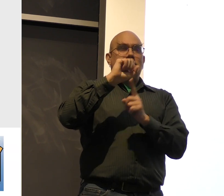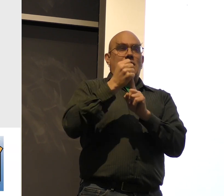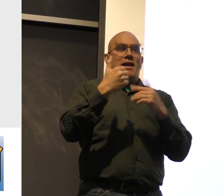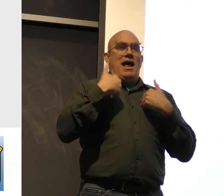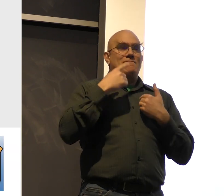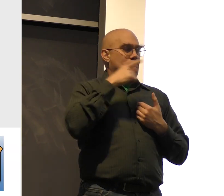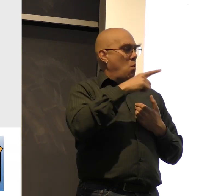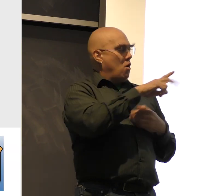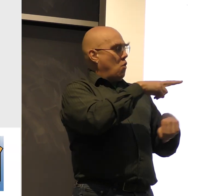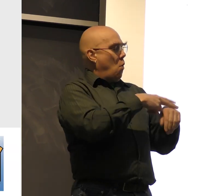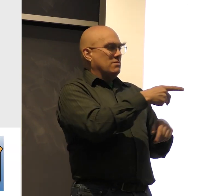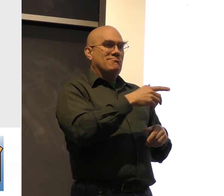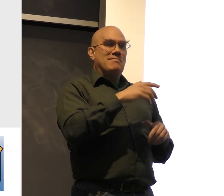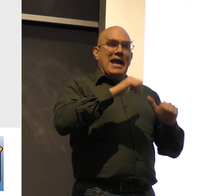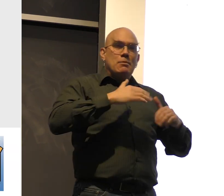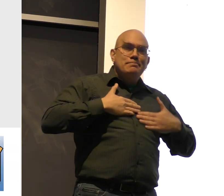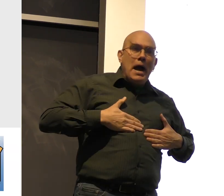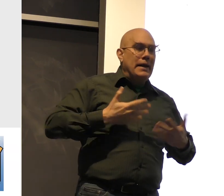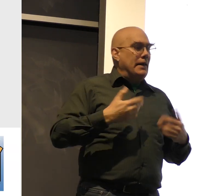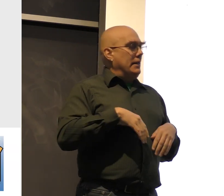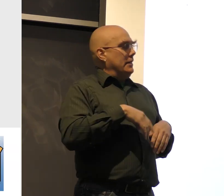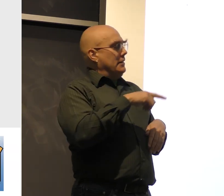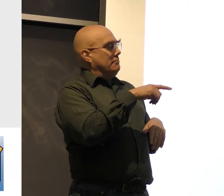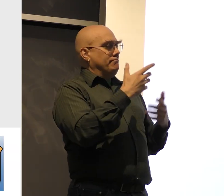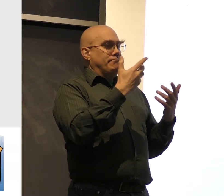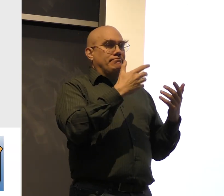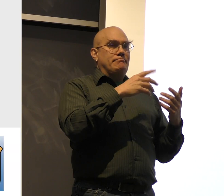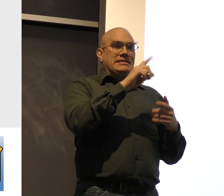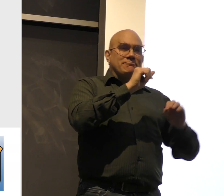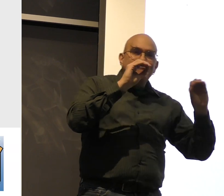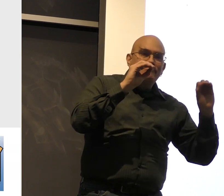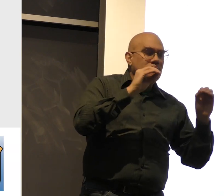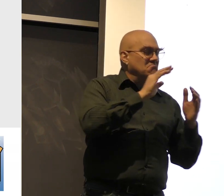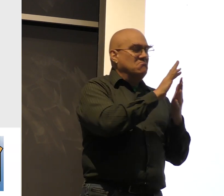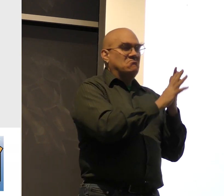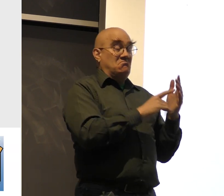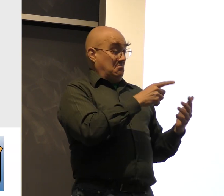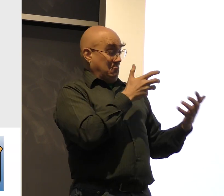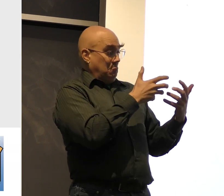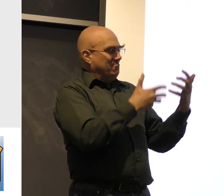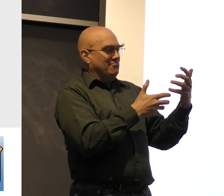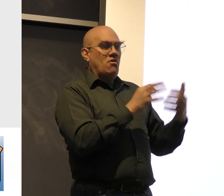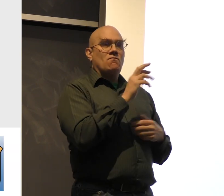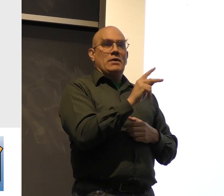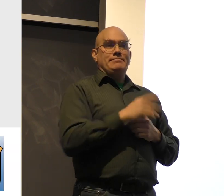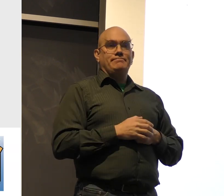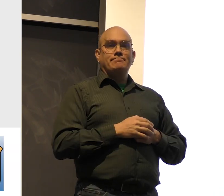but it's the template that society had for norms, being able-bodied, not being disabled in any way. And so if you don't